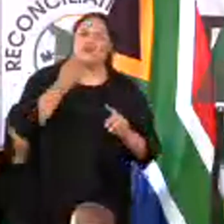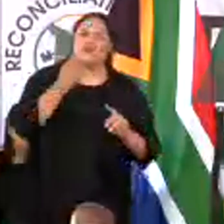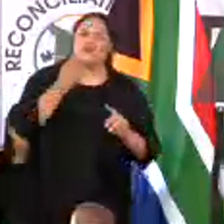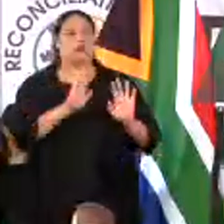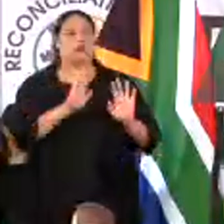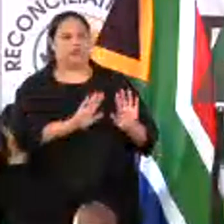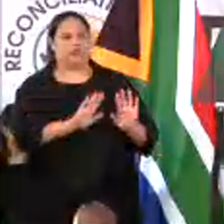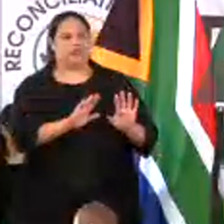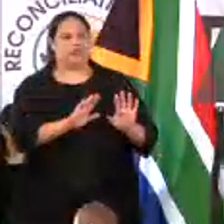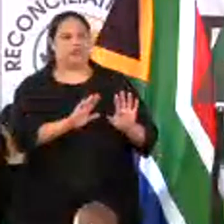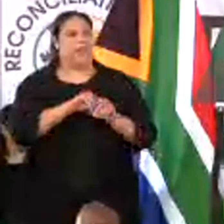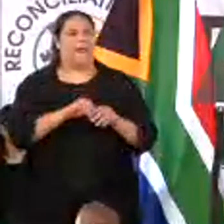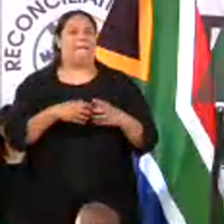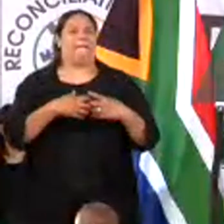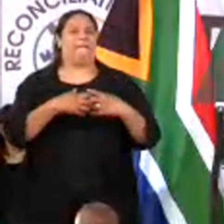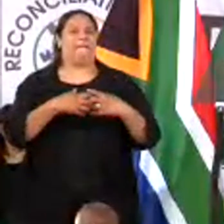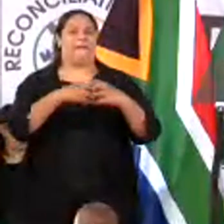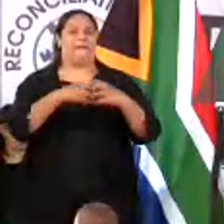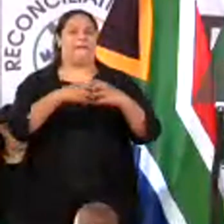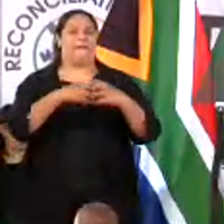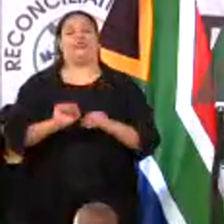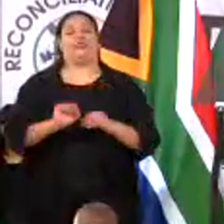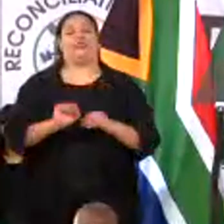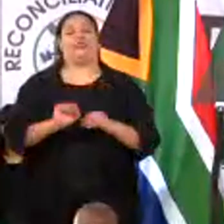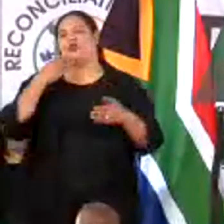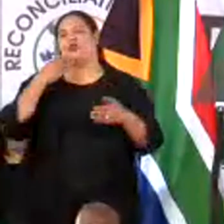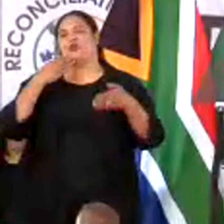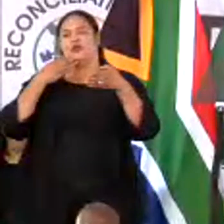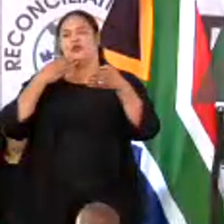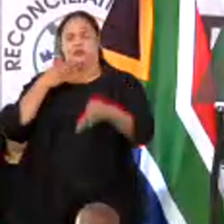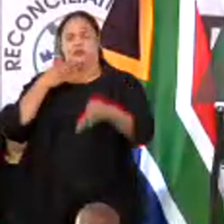first inhabitants of South Africa.